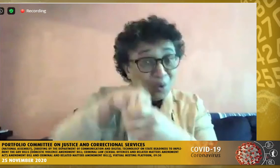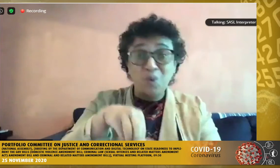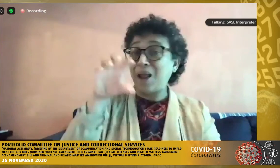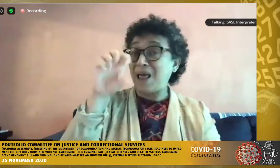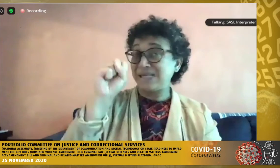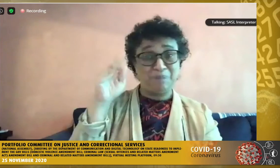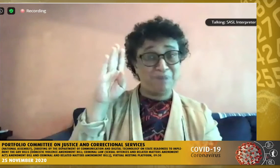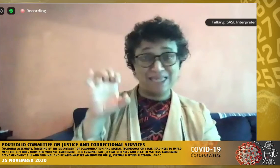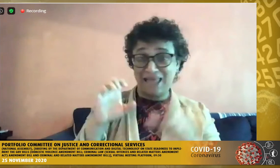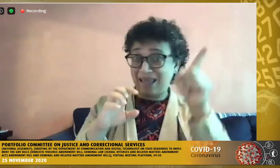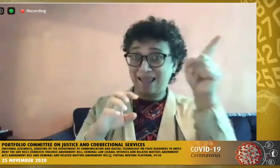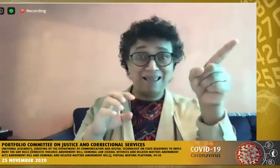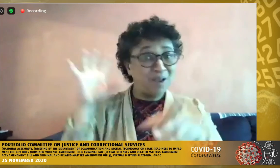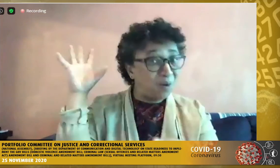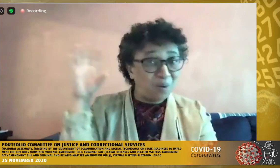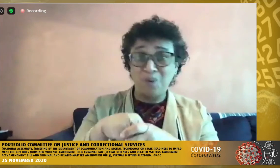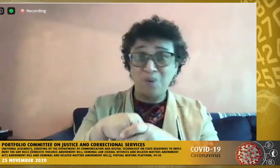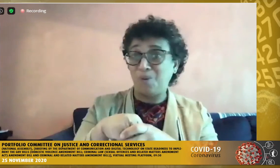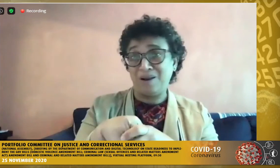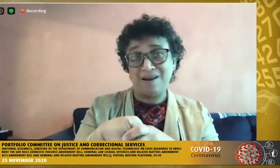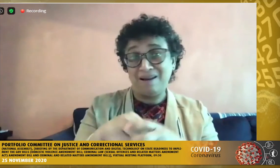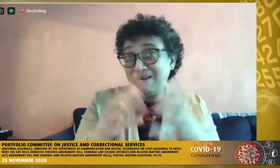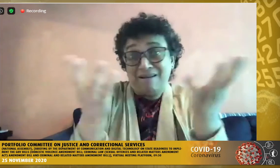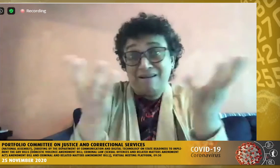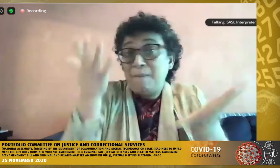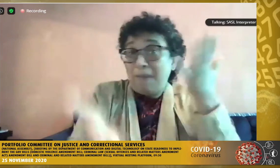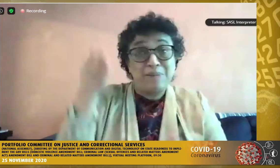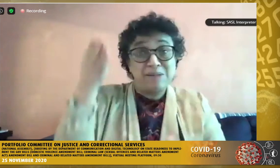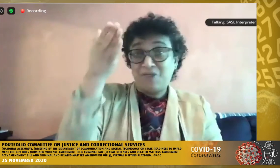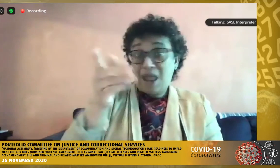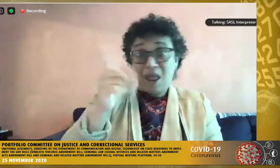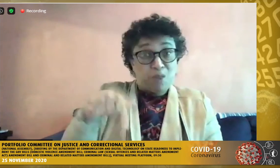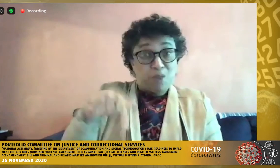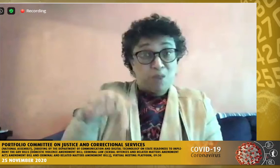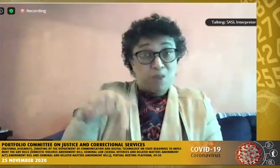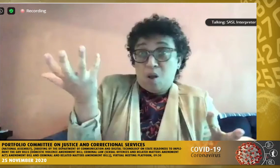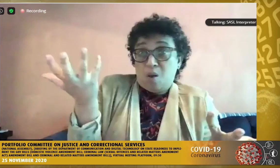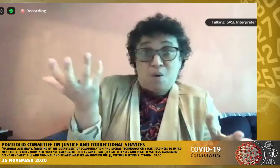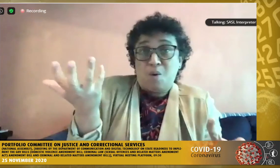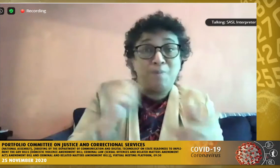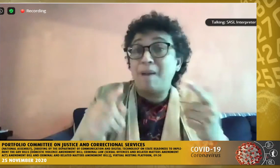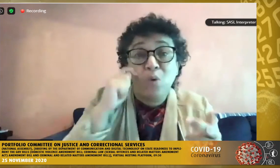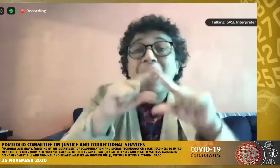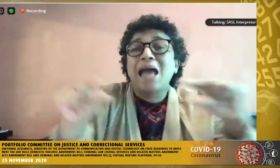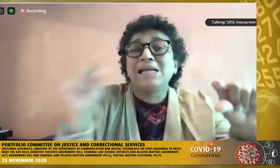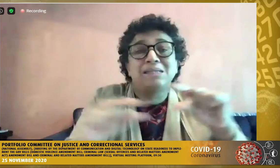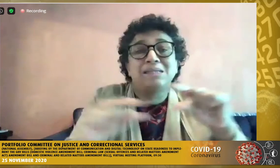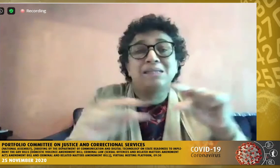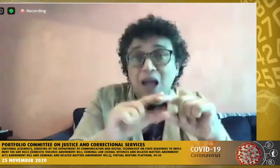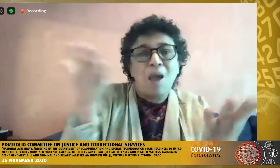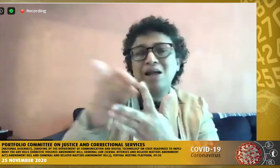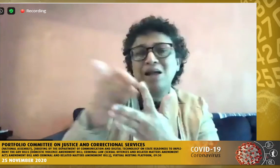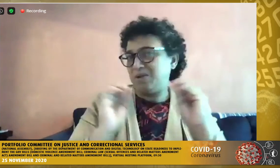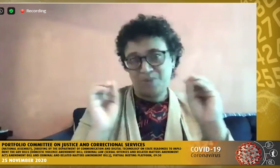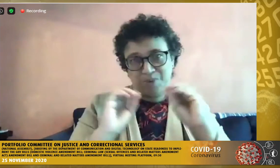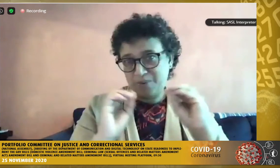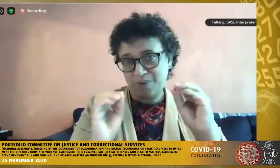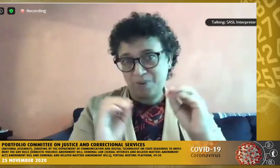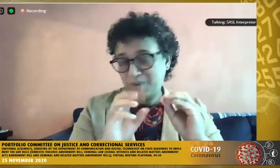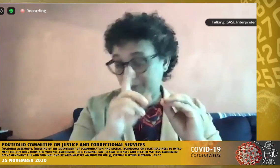violence. There's so little of it, and it really should be included much more. Even with the national broadcaster,